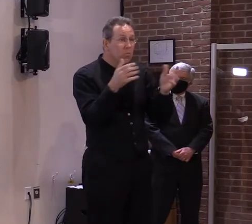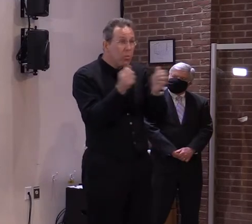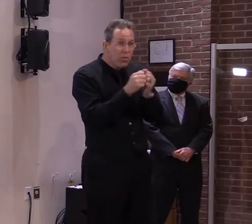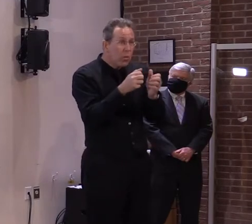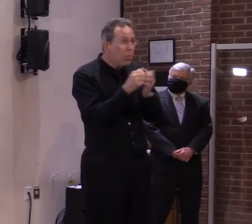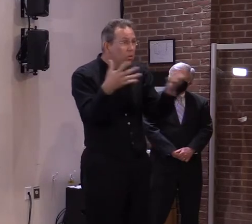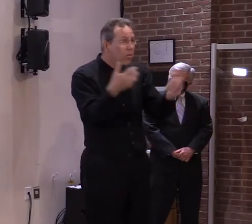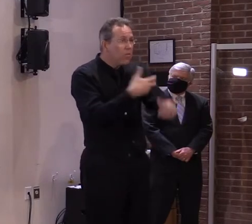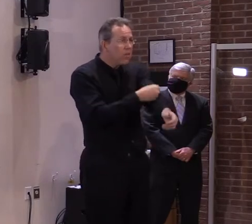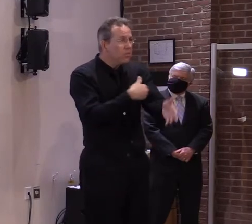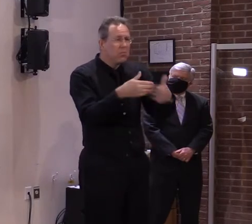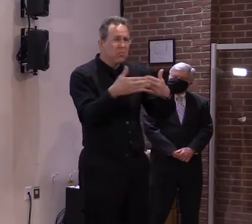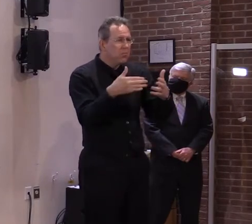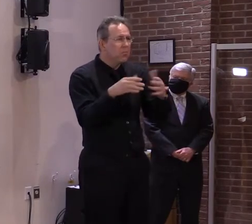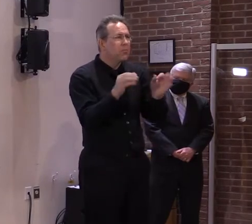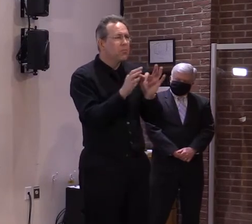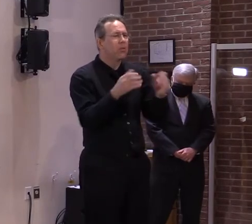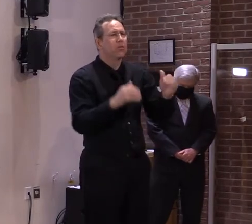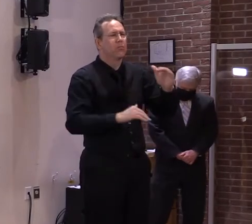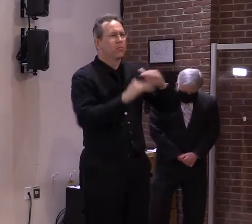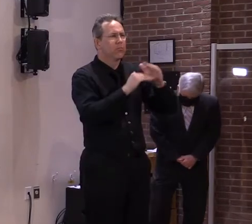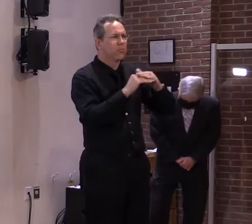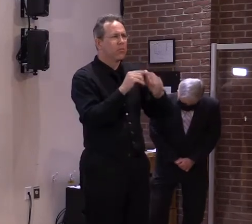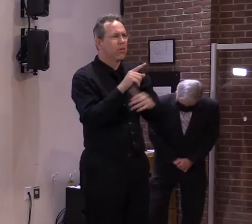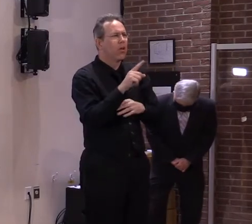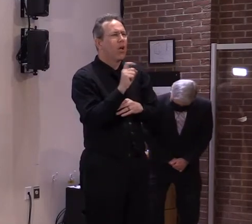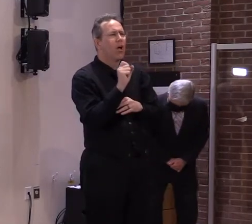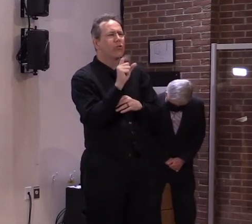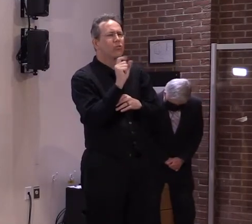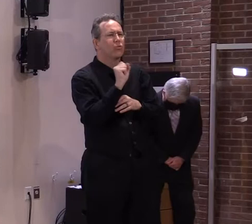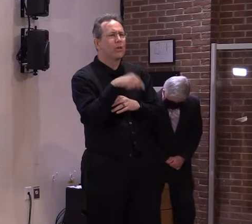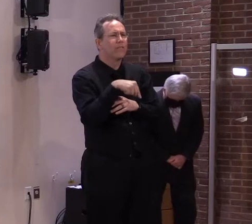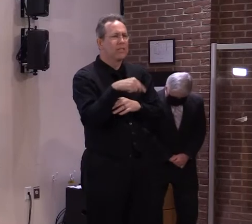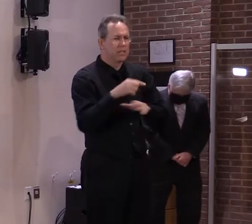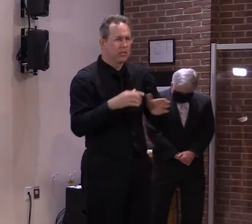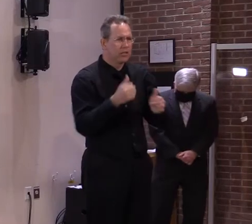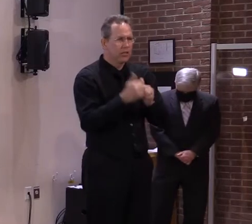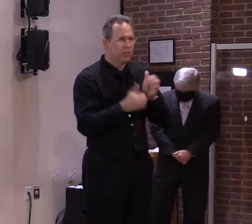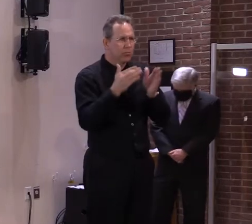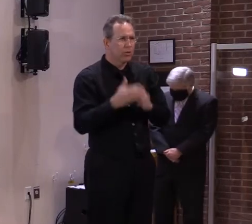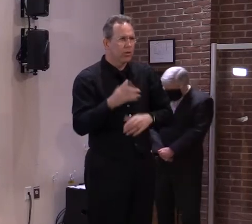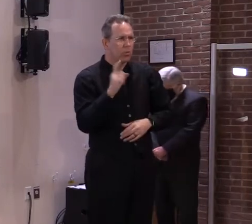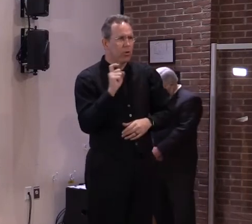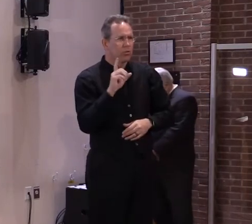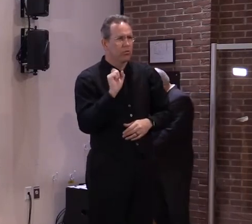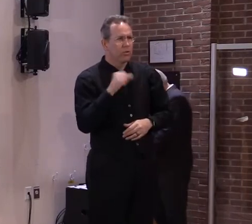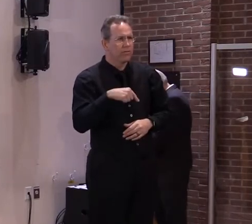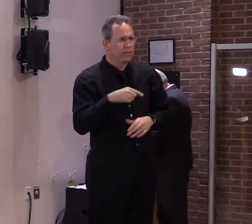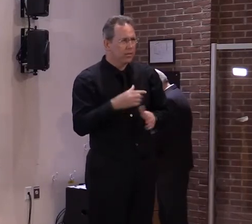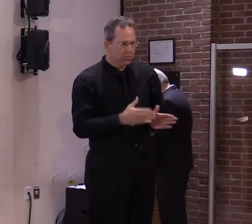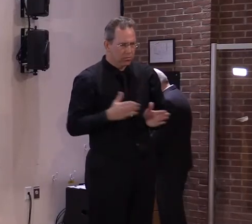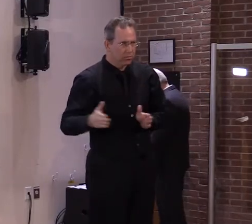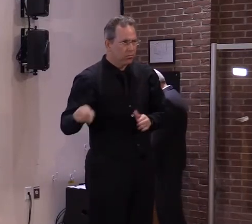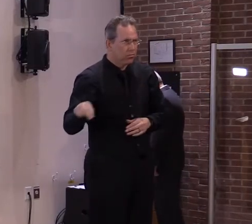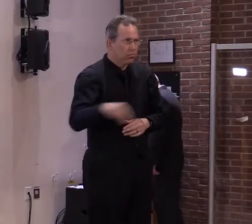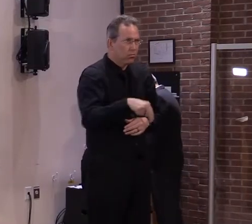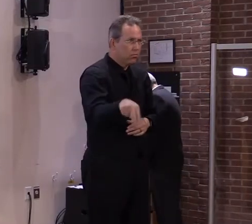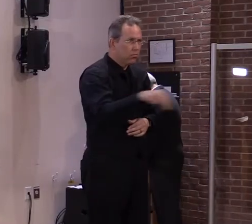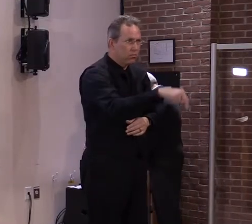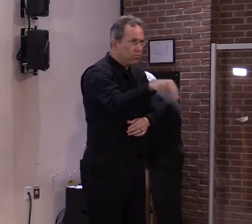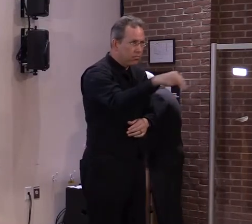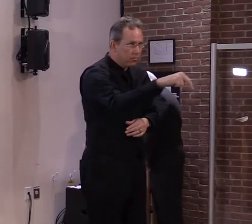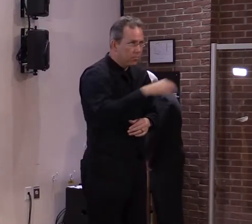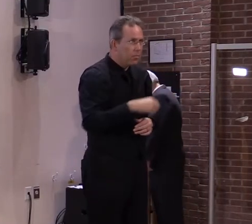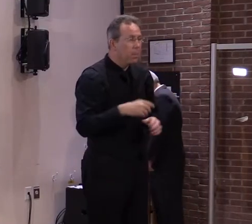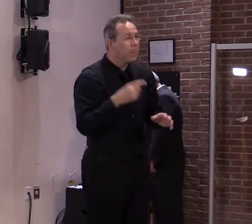again, you know, this is to get us to July 4th, right? So we're trying to encourage outdoor. Yeah. At this point, but if there is going to